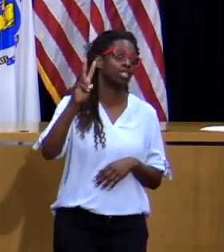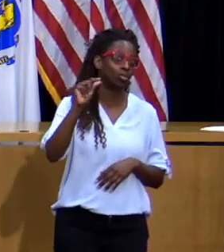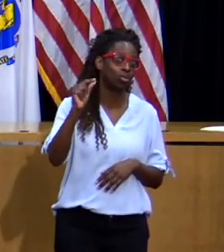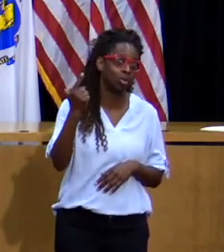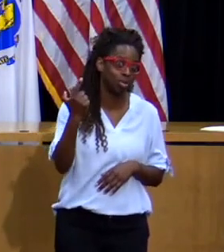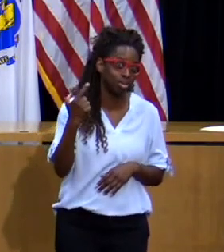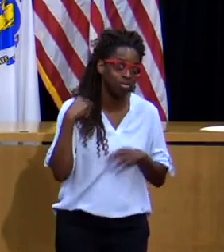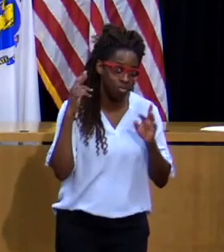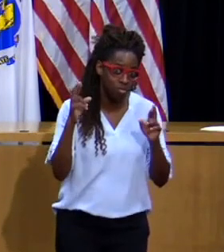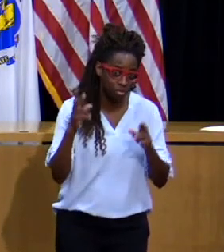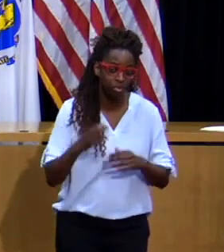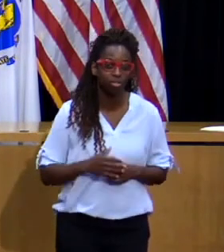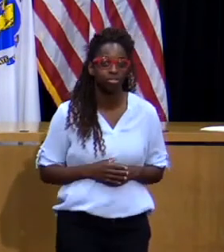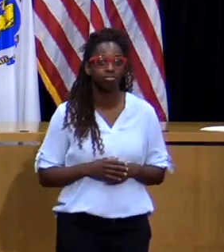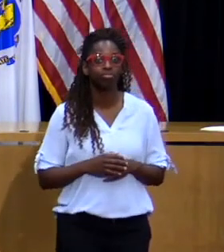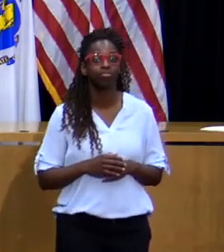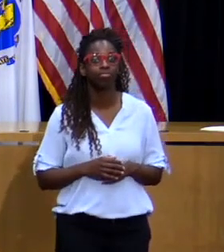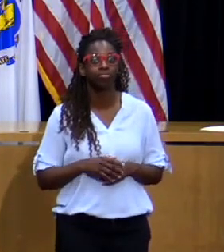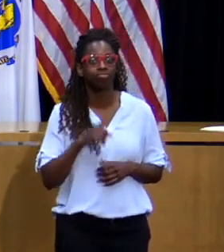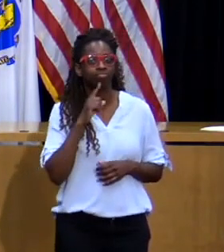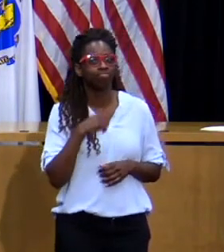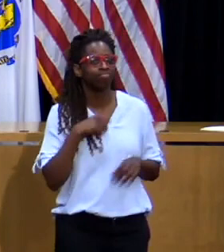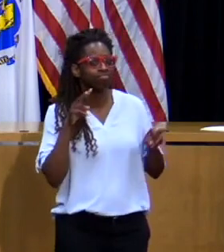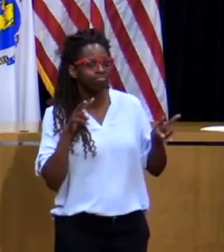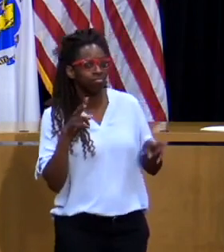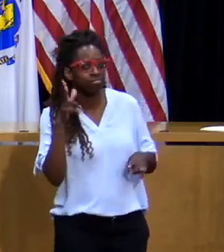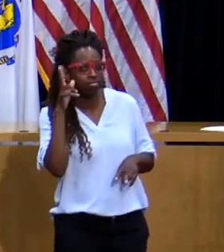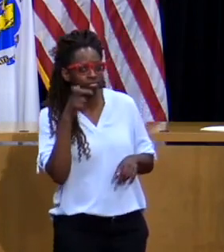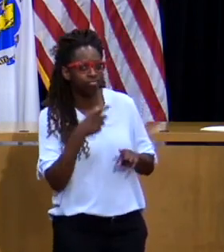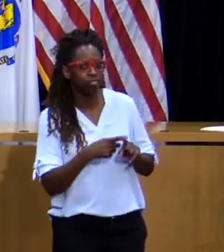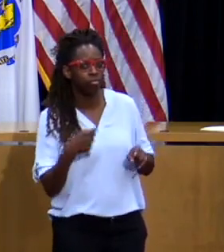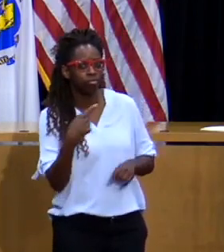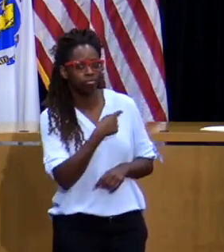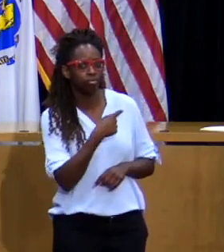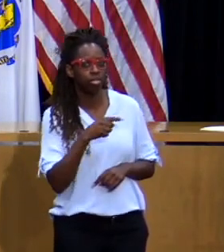from Mary Lou Sutters once again.